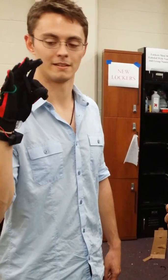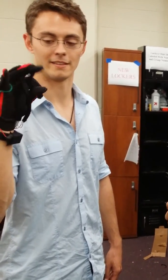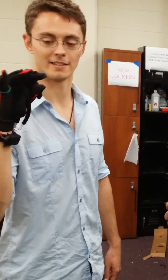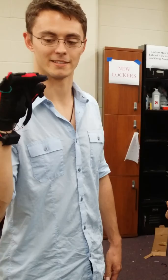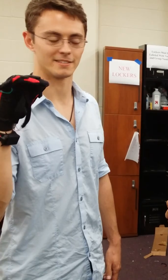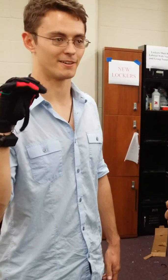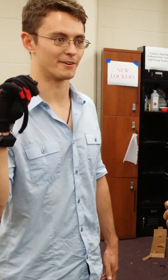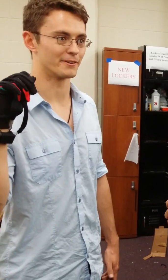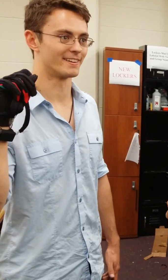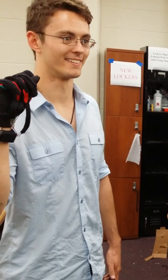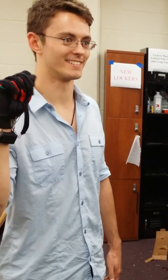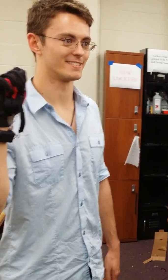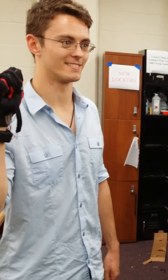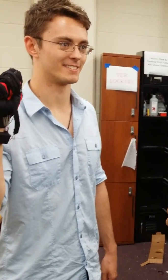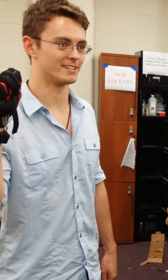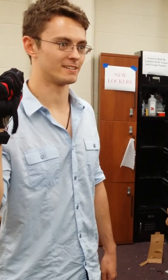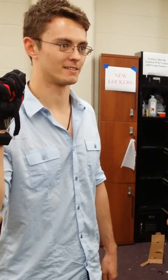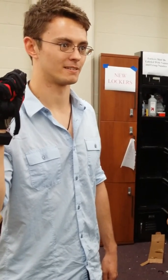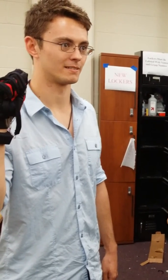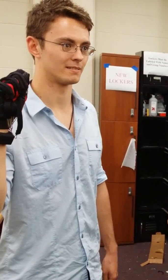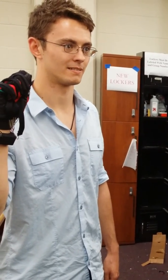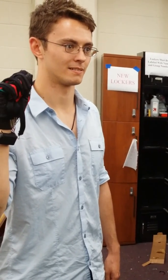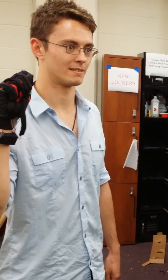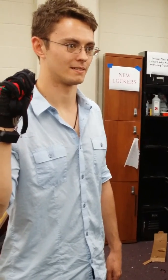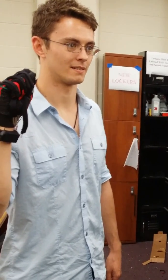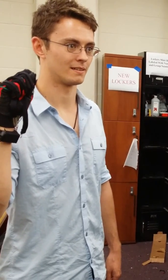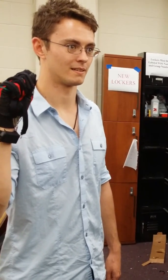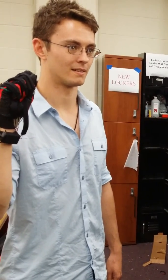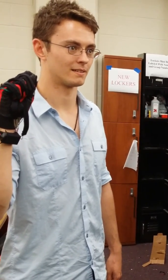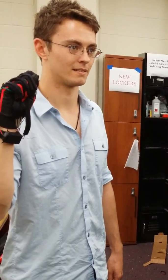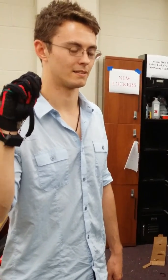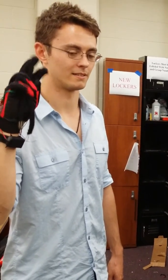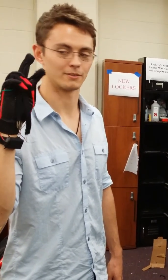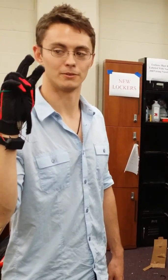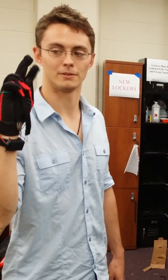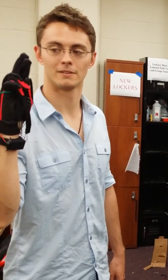Yeah. This is the hard one. T. Yes. Cool.